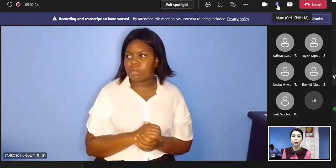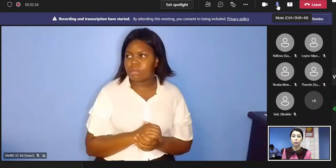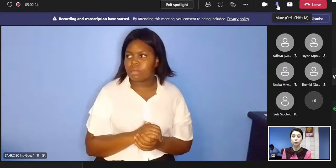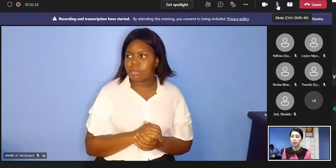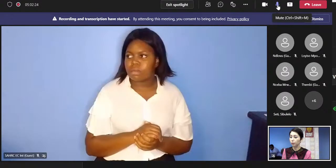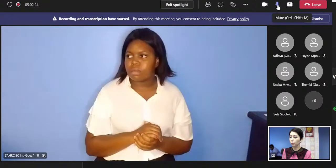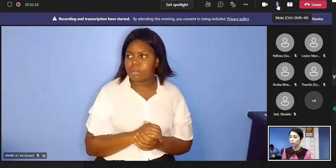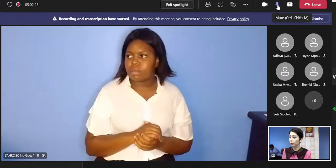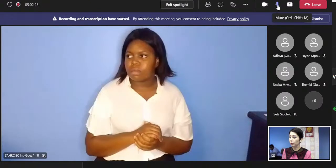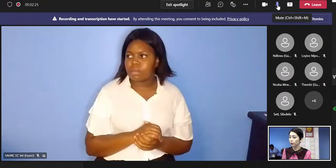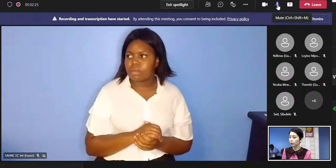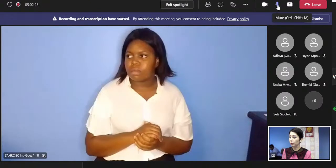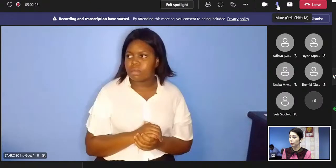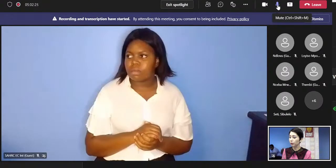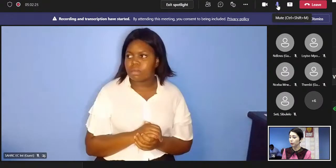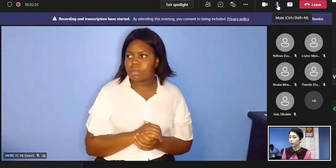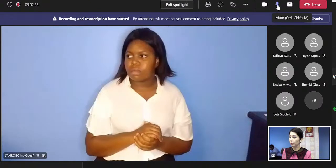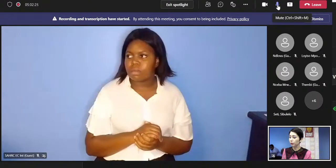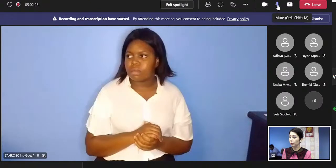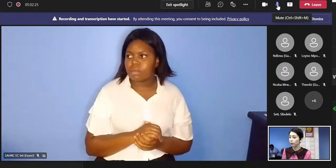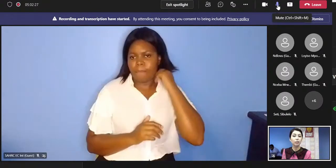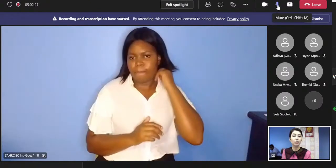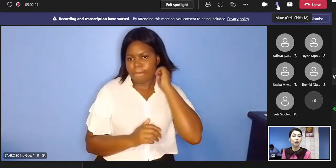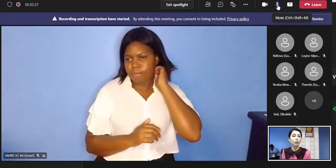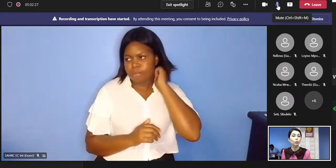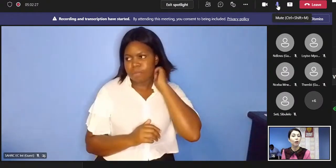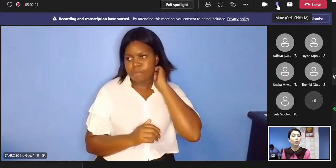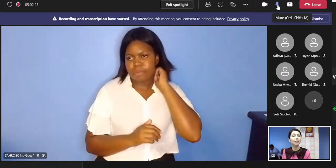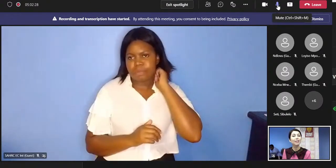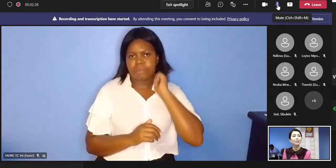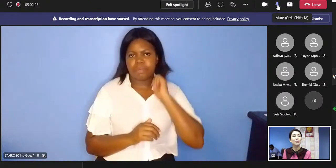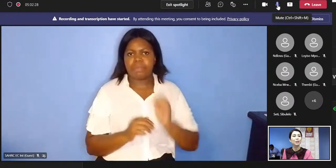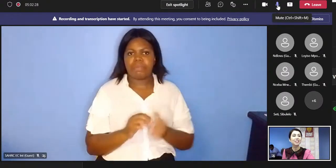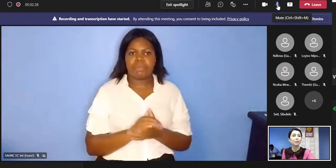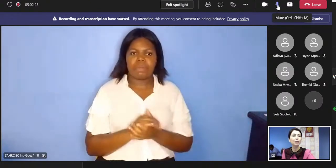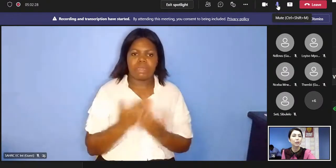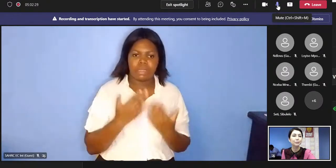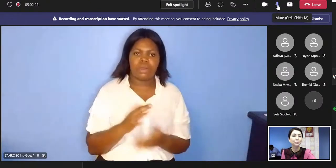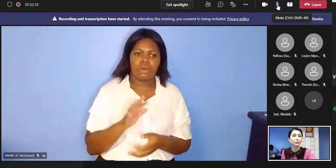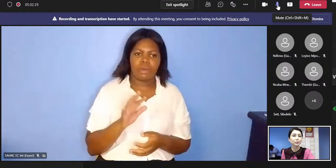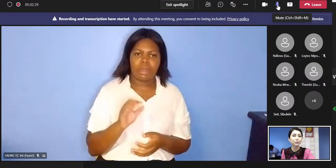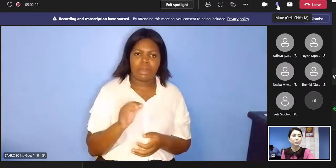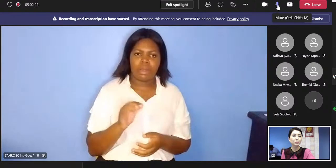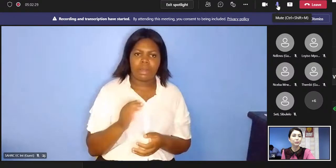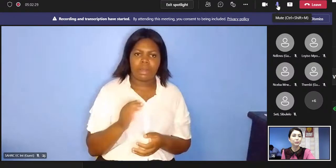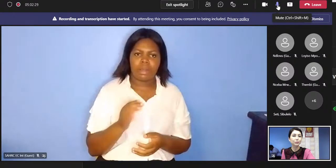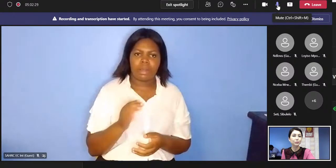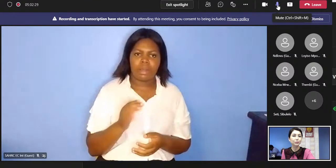and we will then be continuing with our inquiry. Thank you so much, everyone.